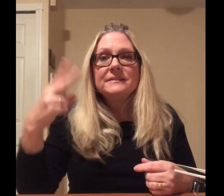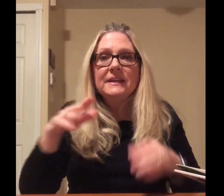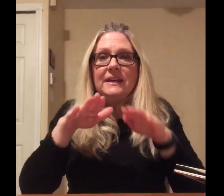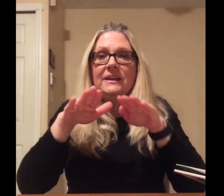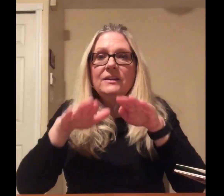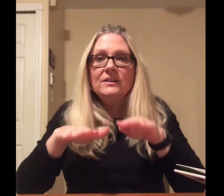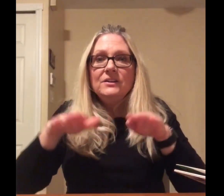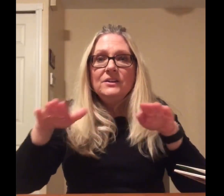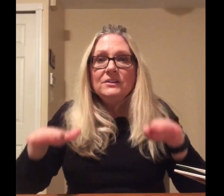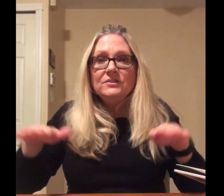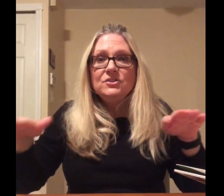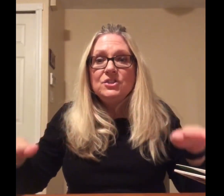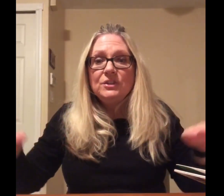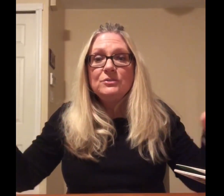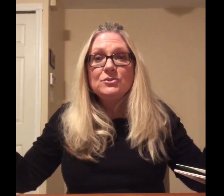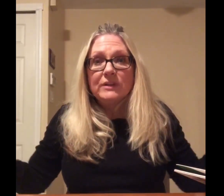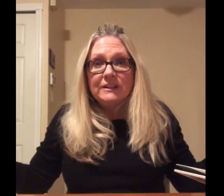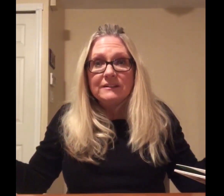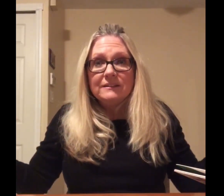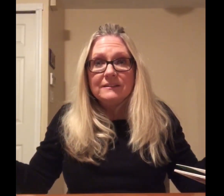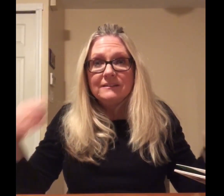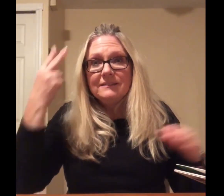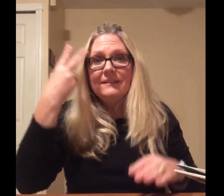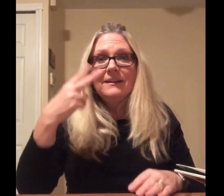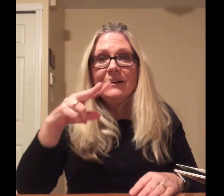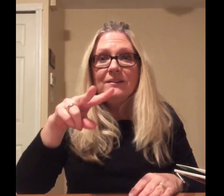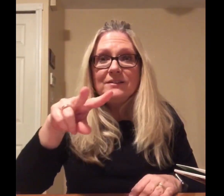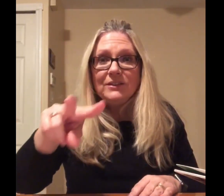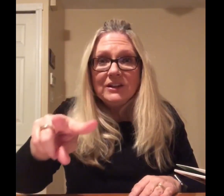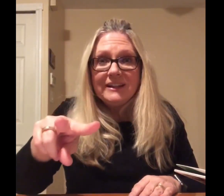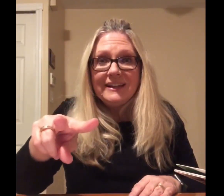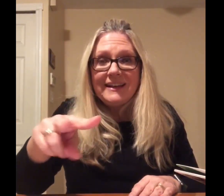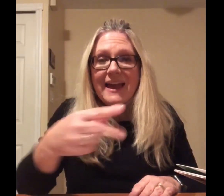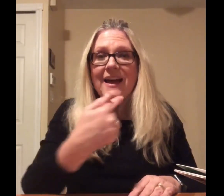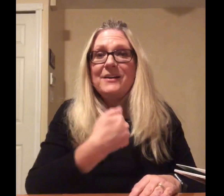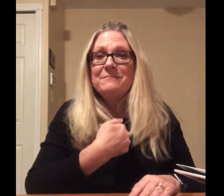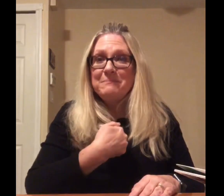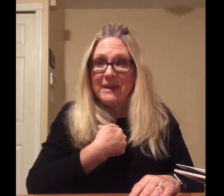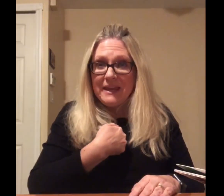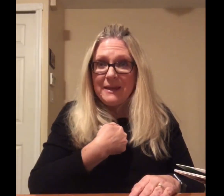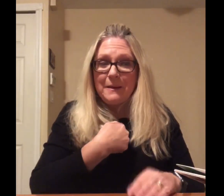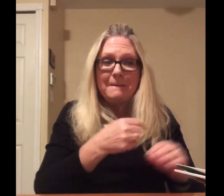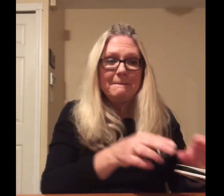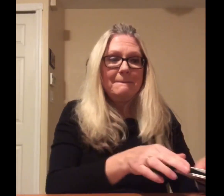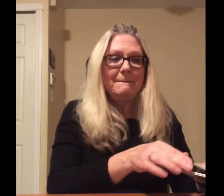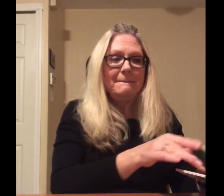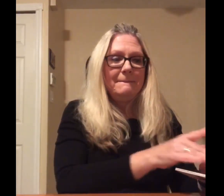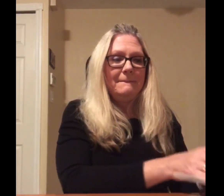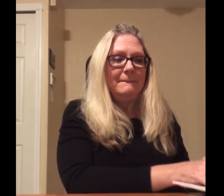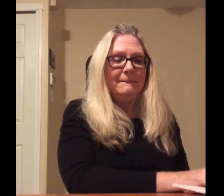see children looking at me.